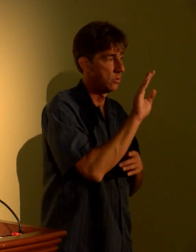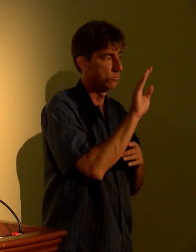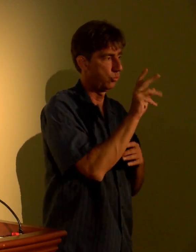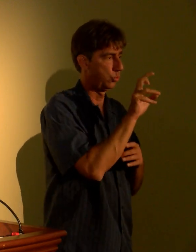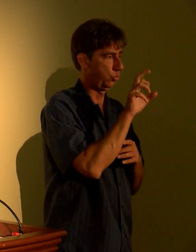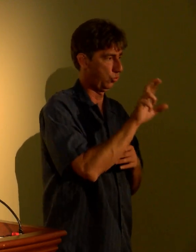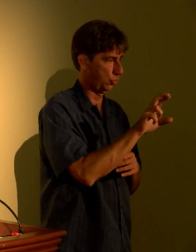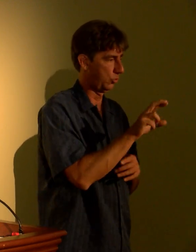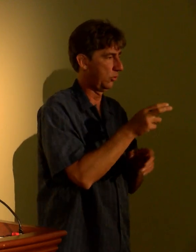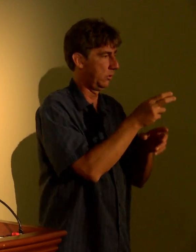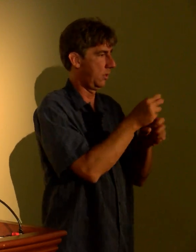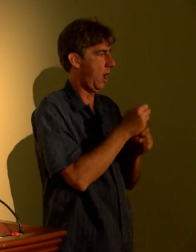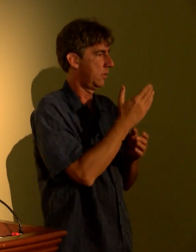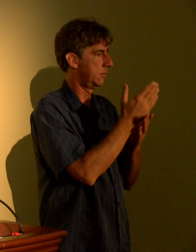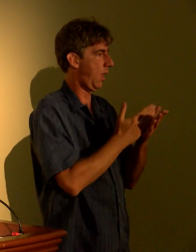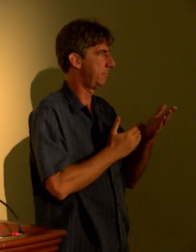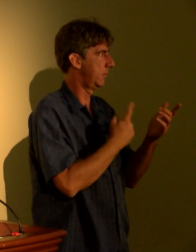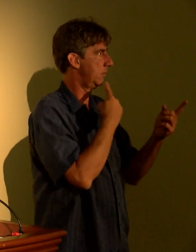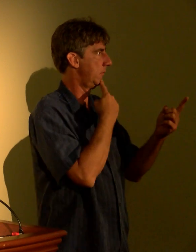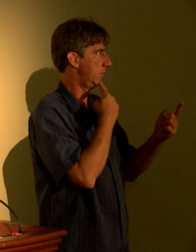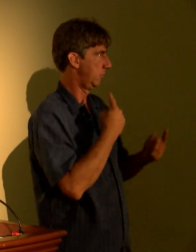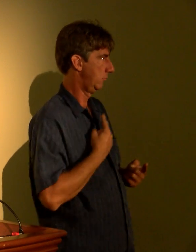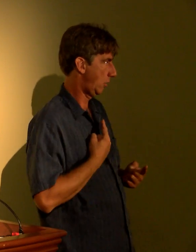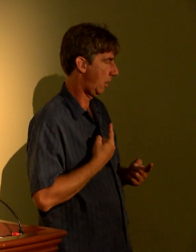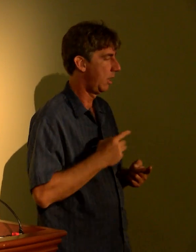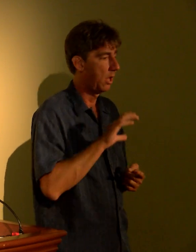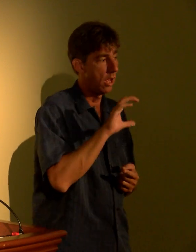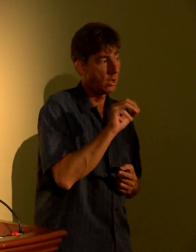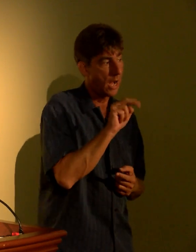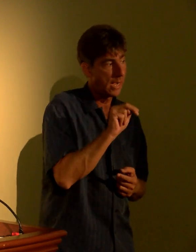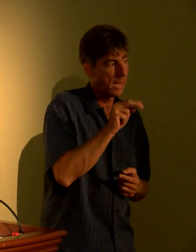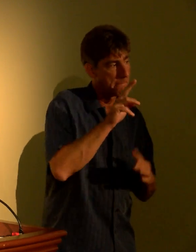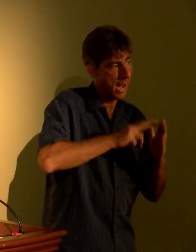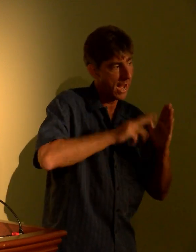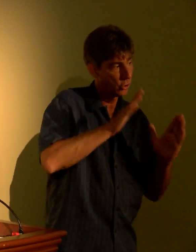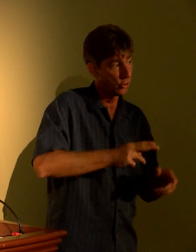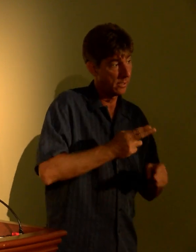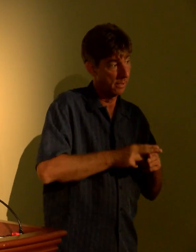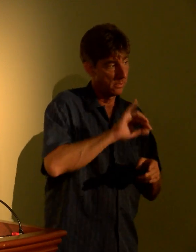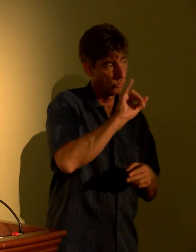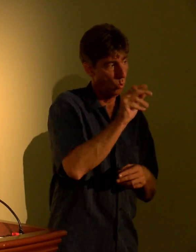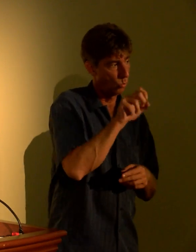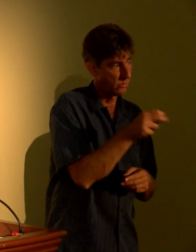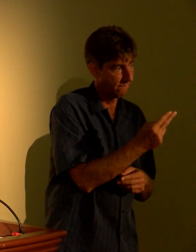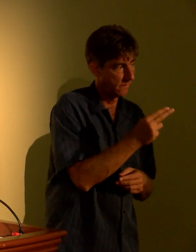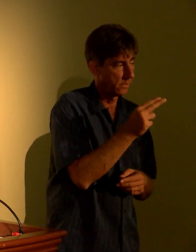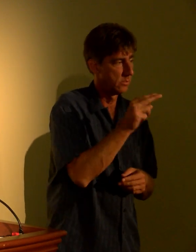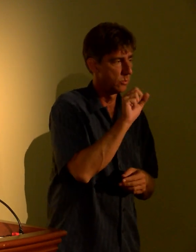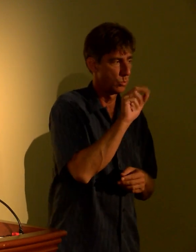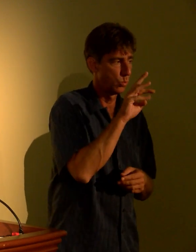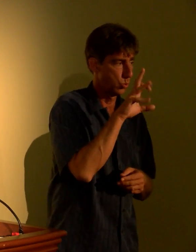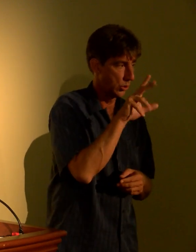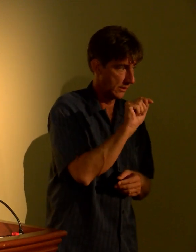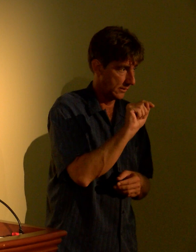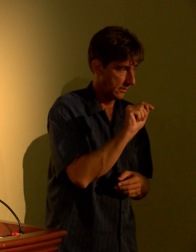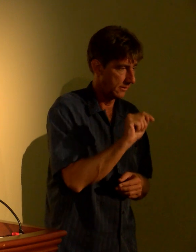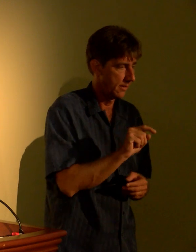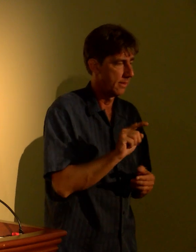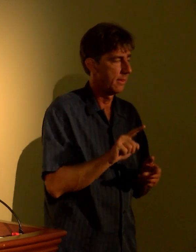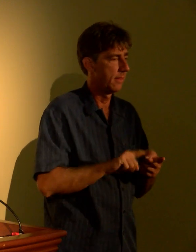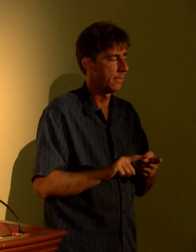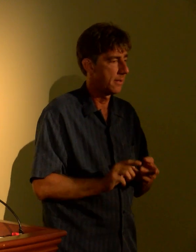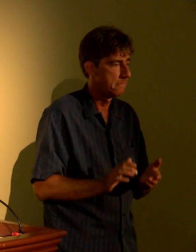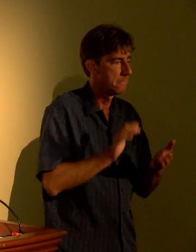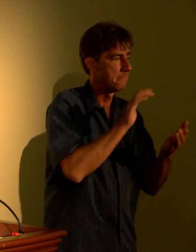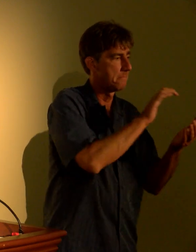some instruction from a Connecticut painter by the name of Joseph Stewart, who married the daughter of